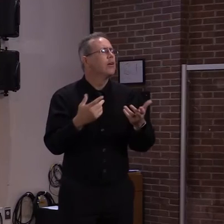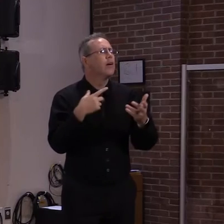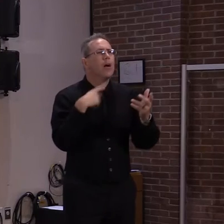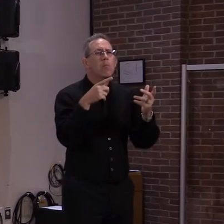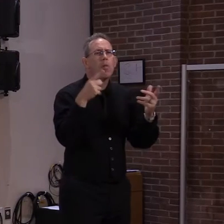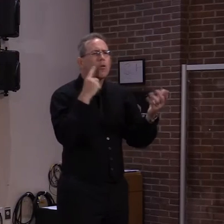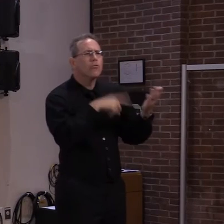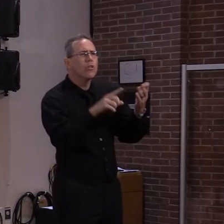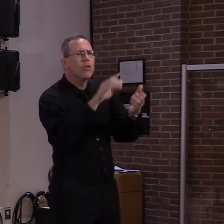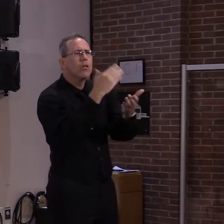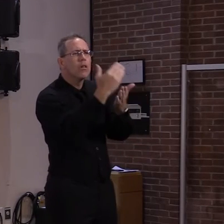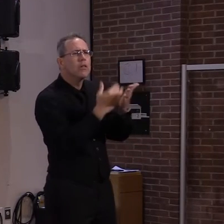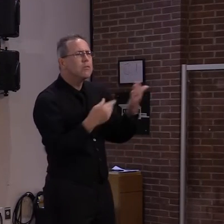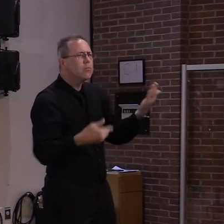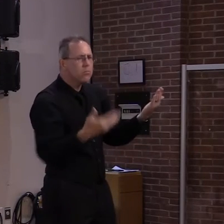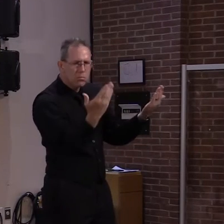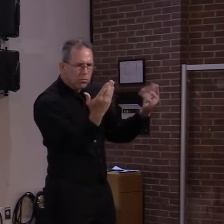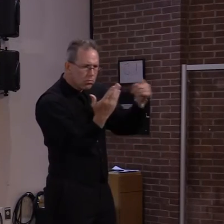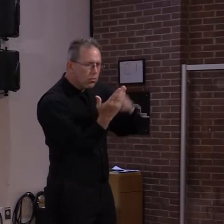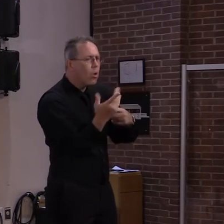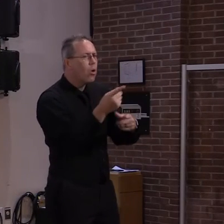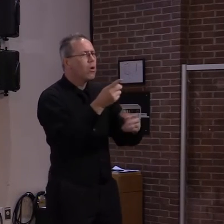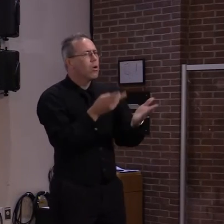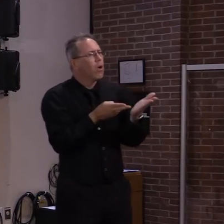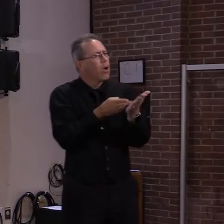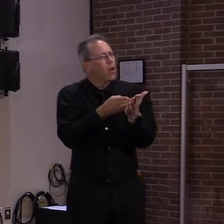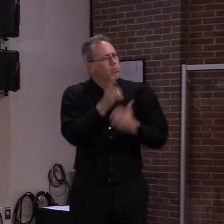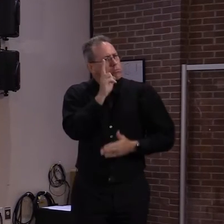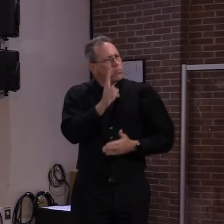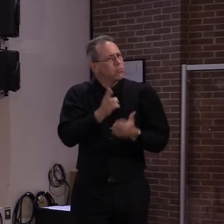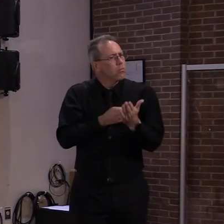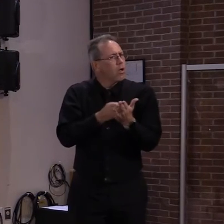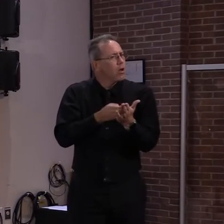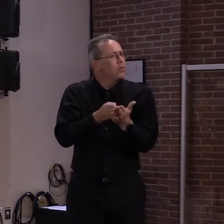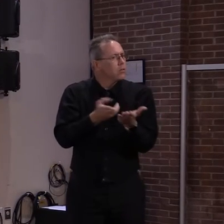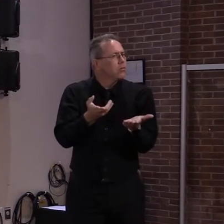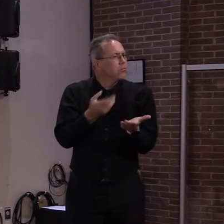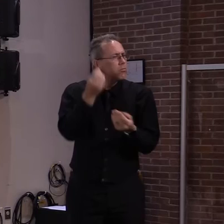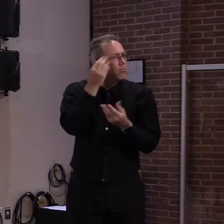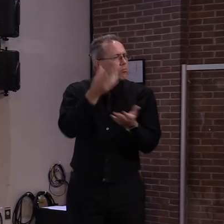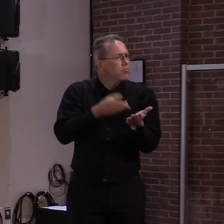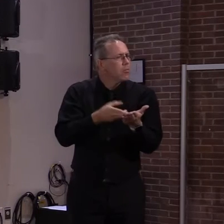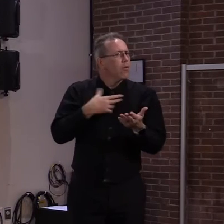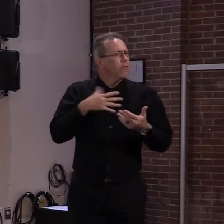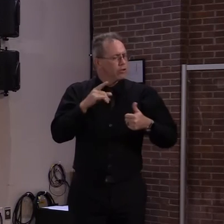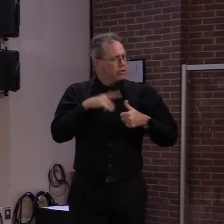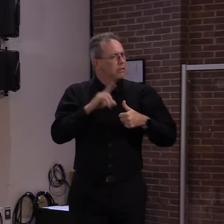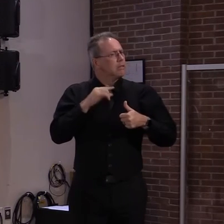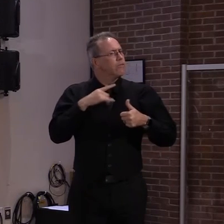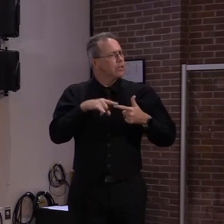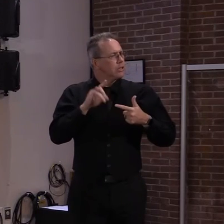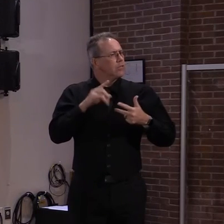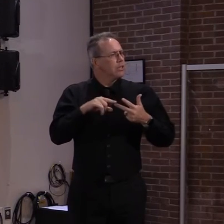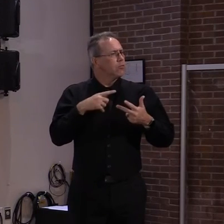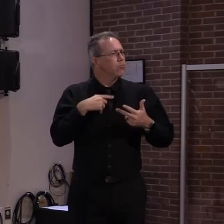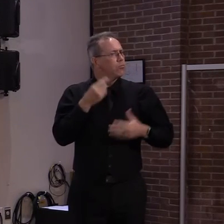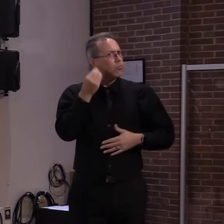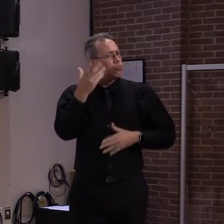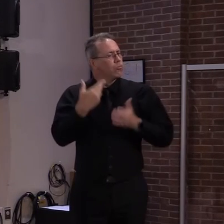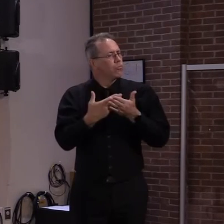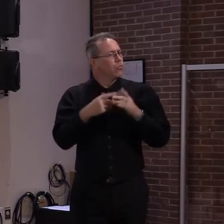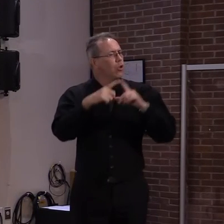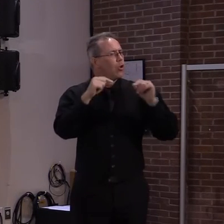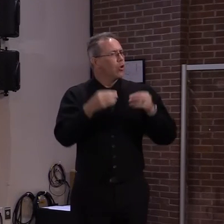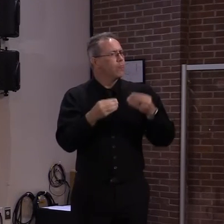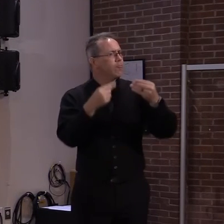had talked about. In terms of pharmacies, we're still gathering what certain pharmacies are going to require. Most of